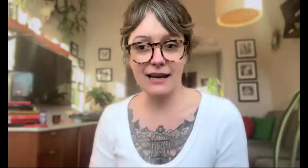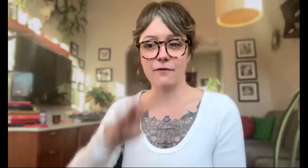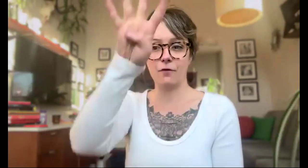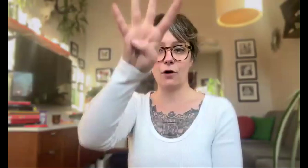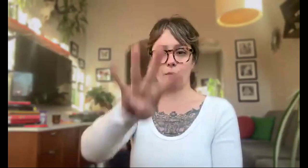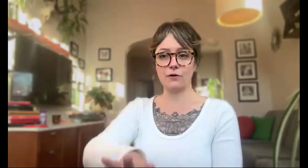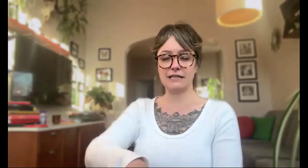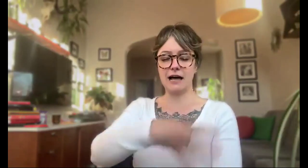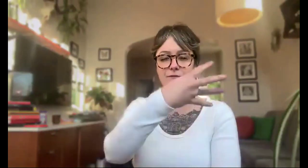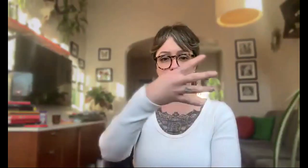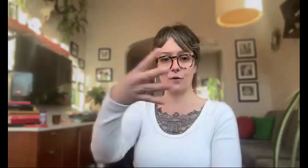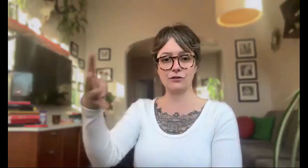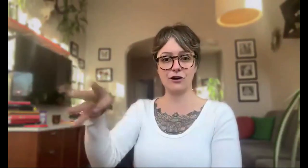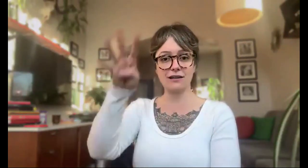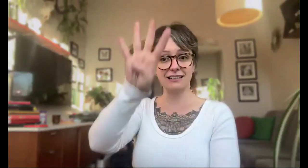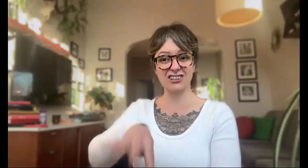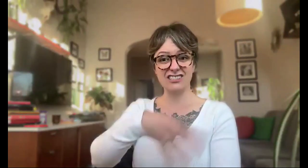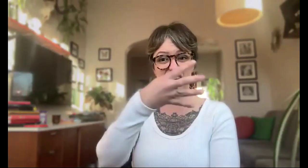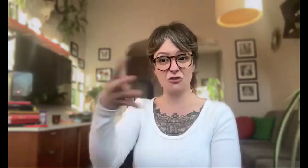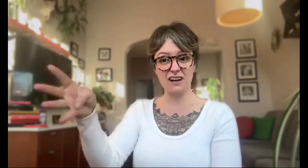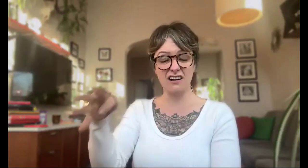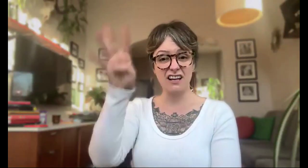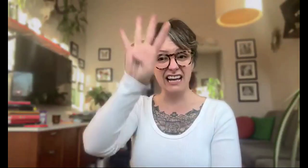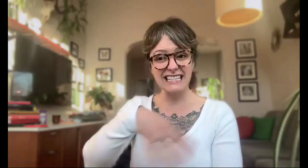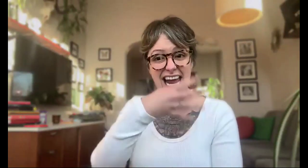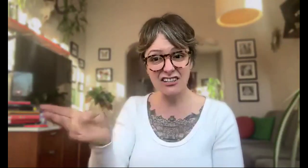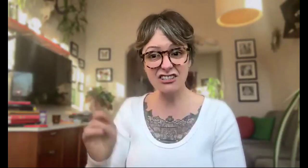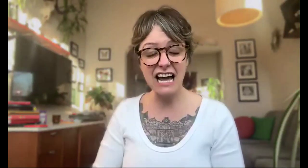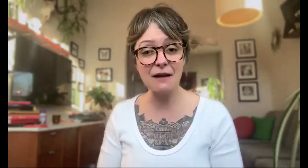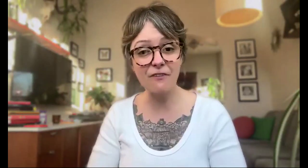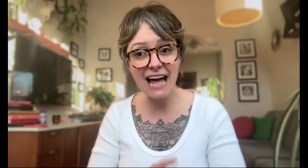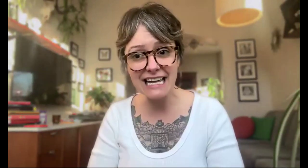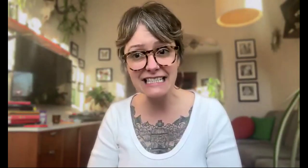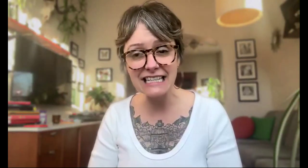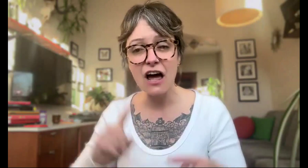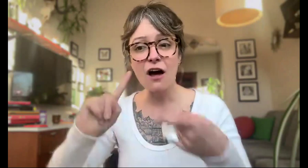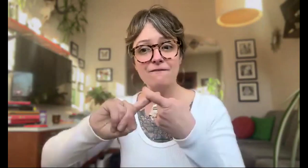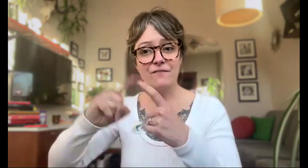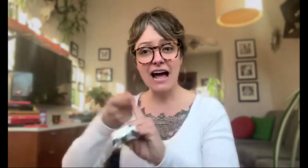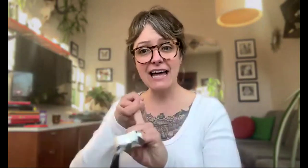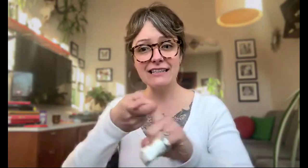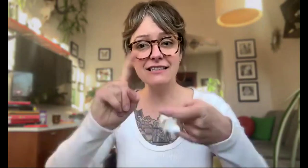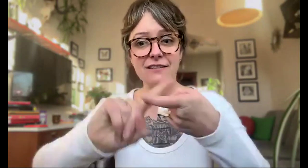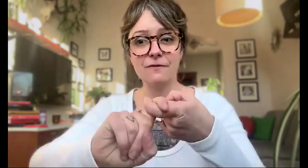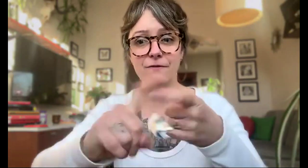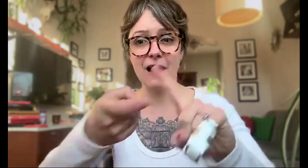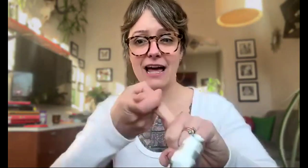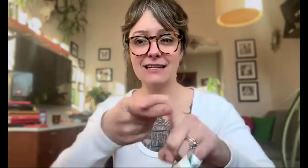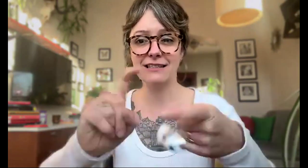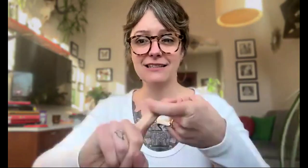iconic. 4 rows down, 4 rows across. It looks like a grid. It's calendar time, friends. Friends.